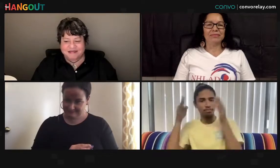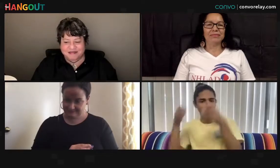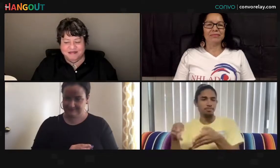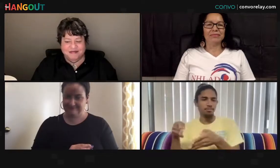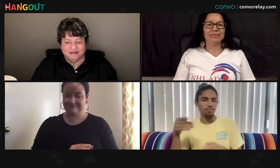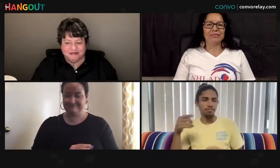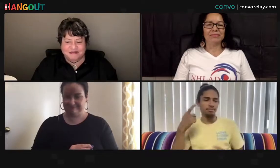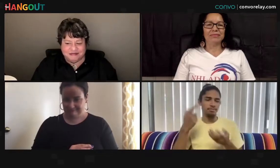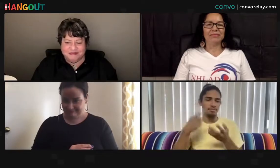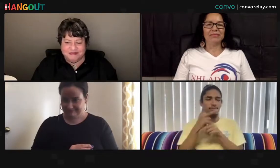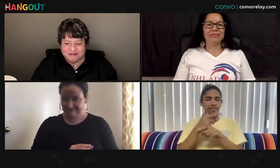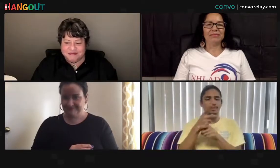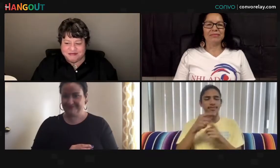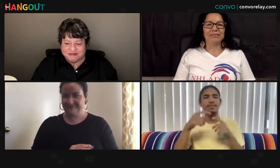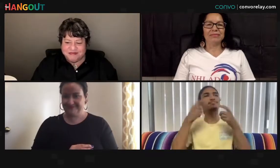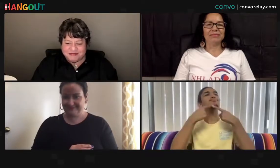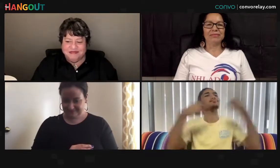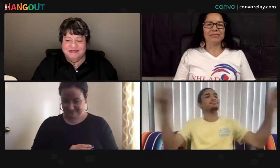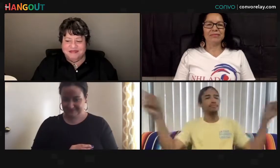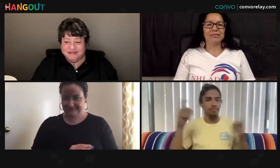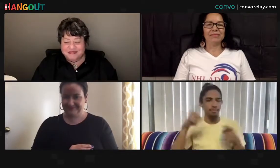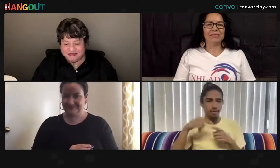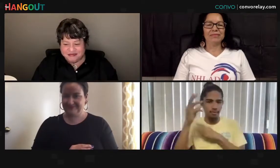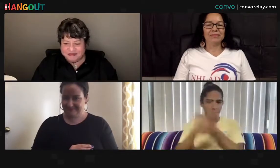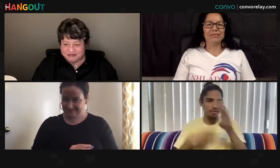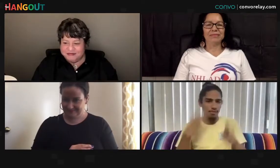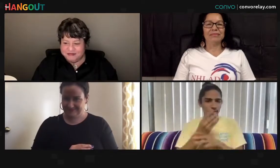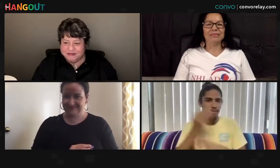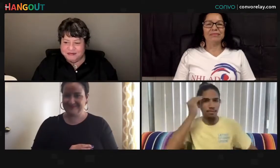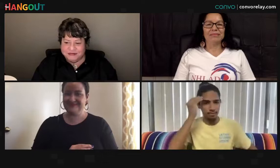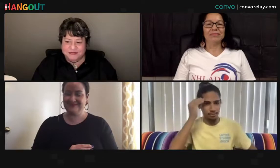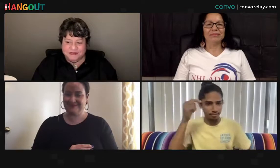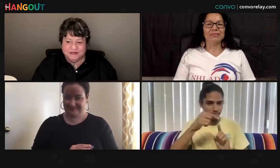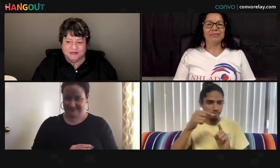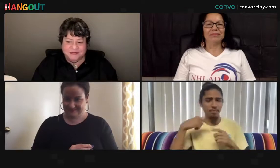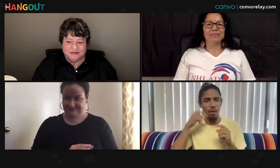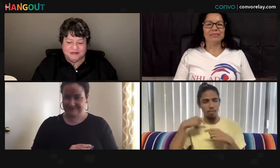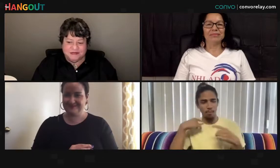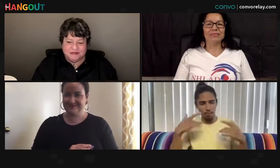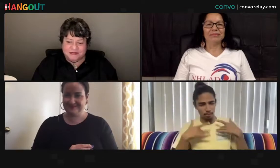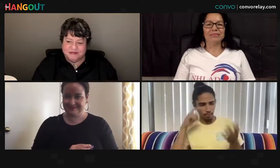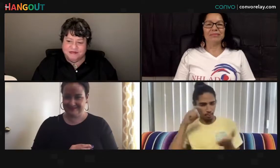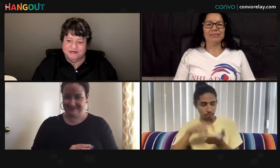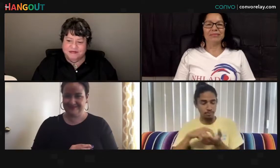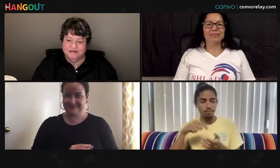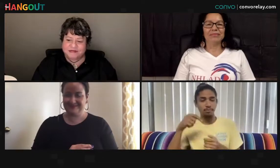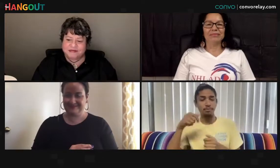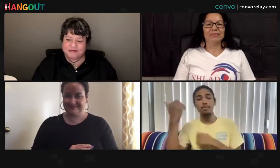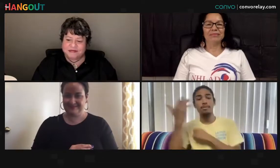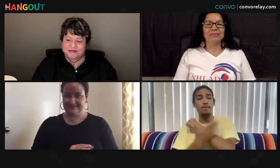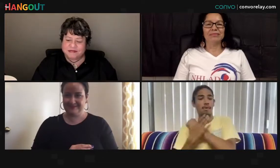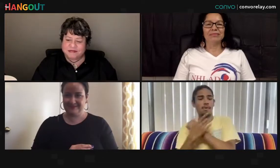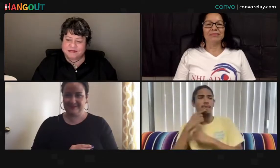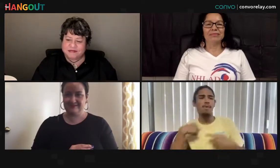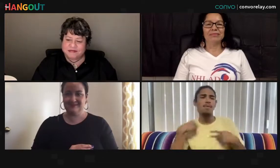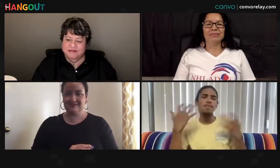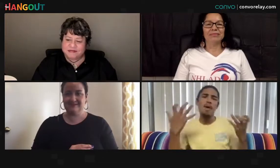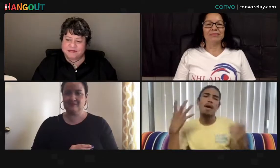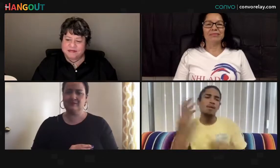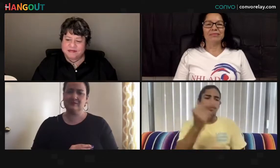USA. And typically, when you think of America, a lot of people say they just focus on the United States, but I just want to make sure that we recognize. I